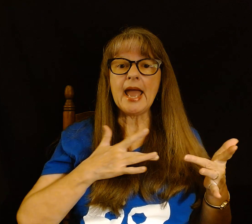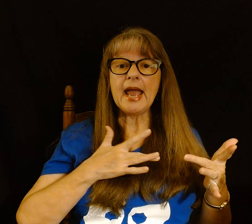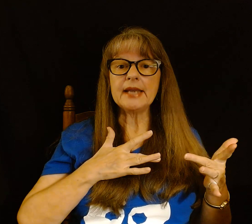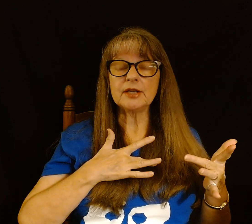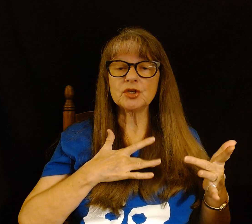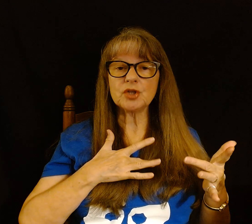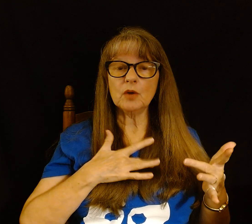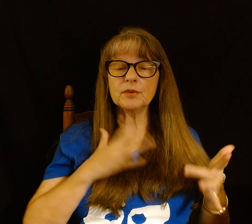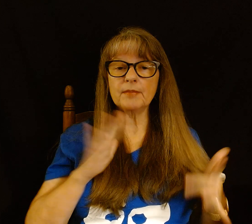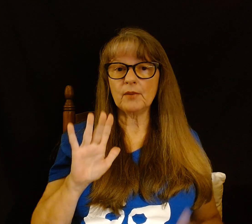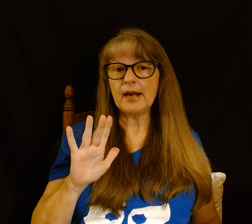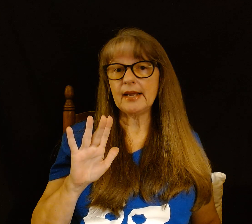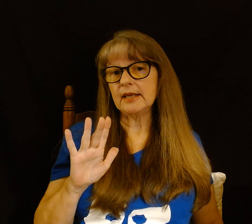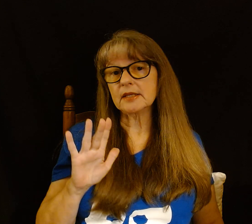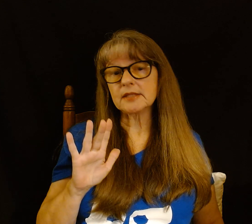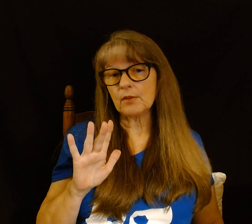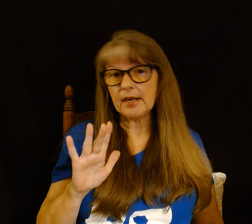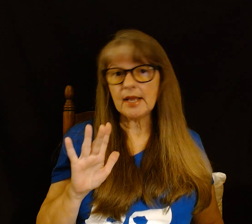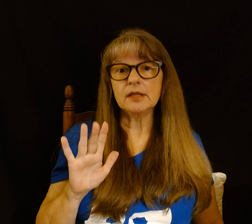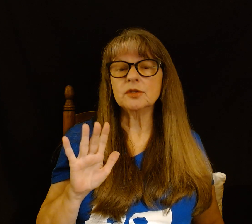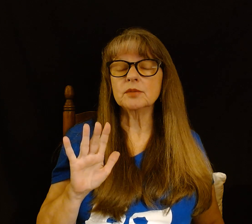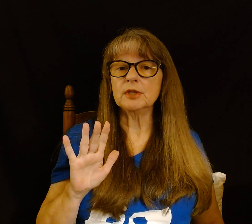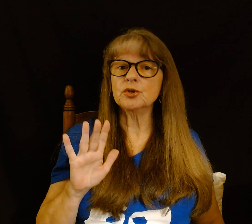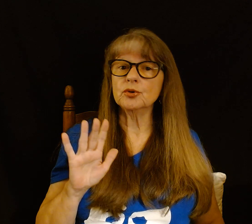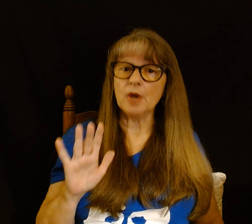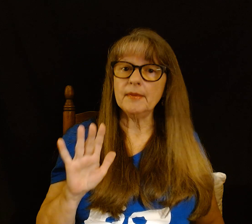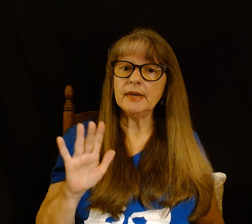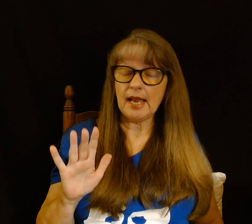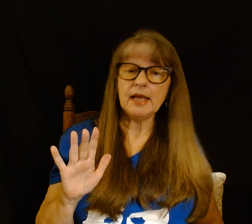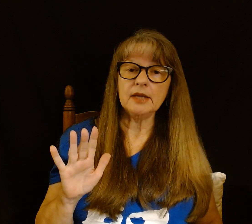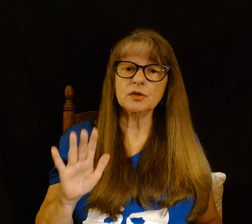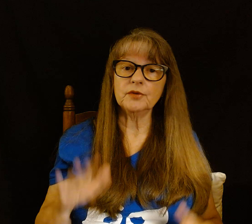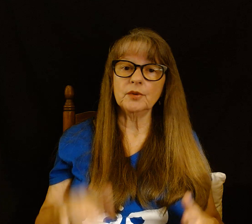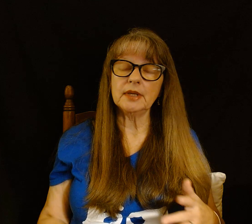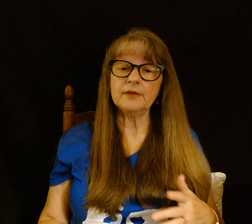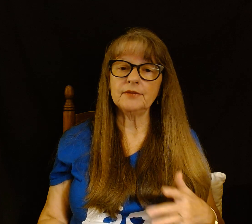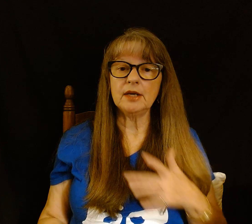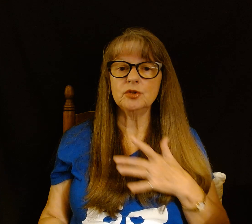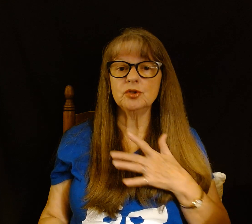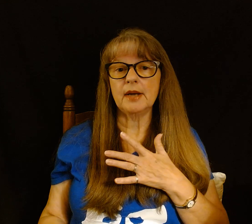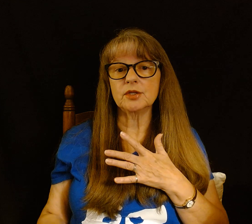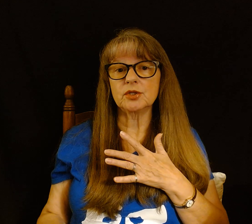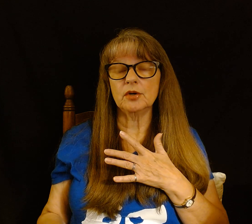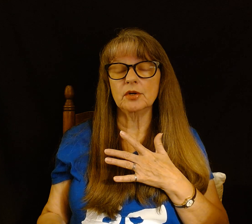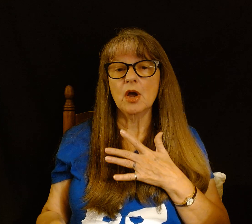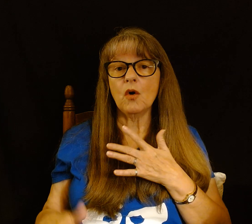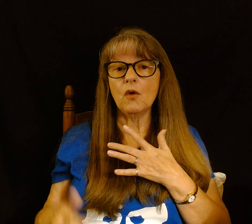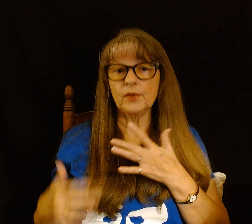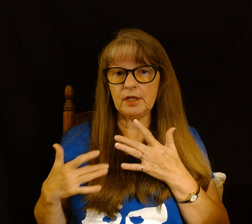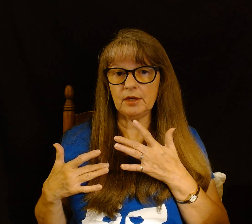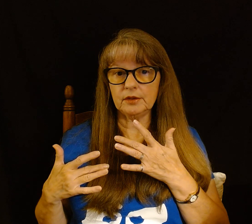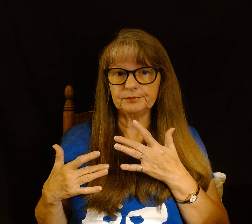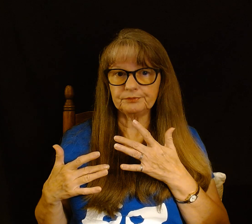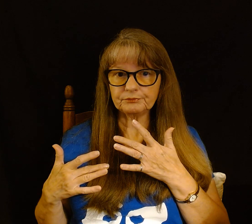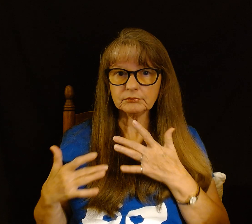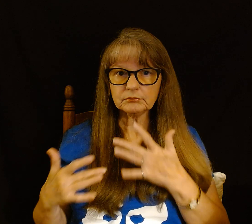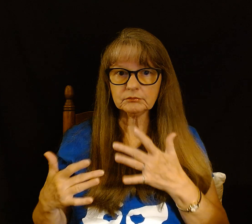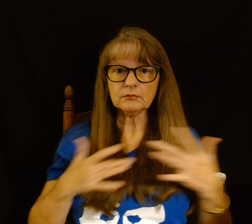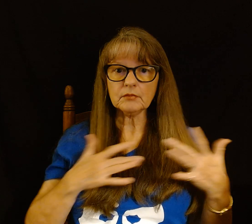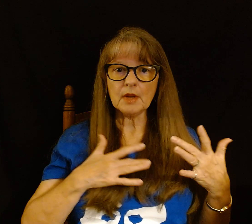And I start with my right hand because I'm right-handed, but it's your dominant hand. So if you were left-handed, you might start over here. But I'm